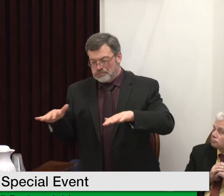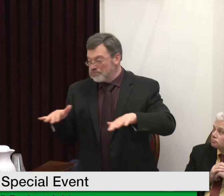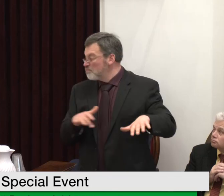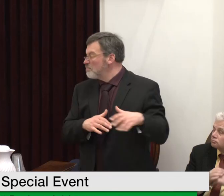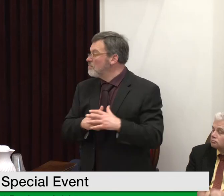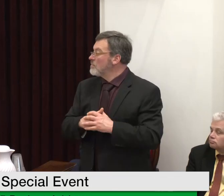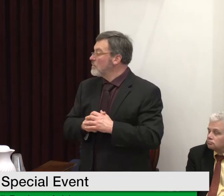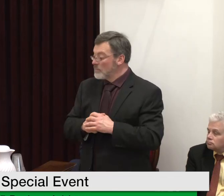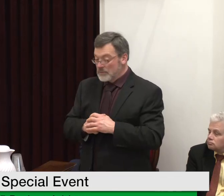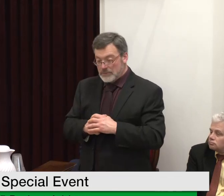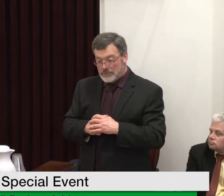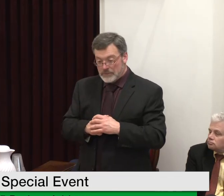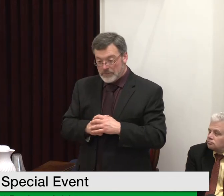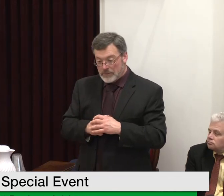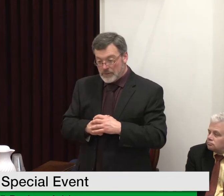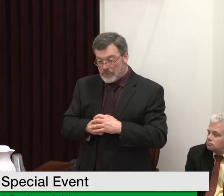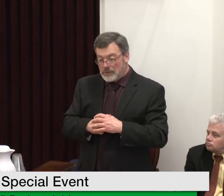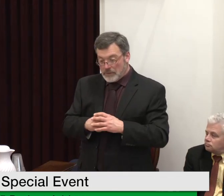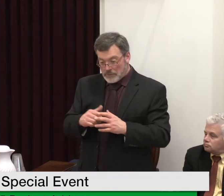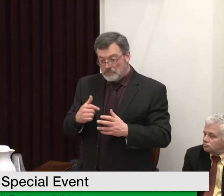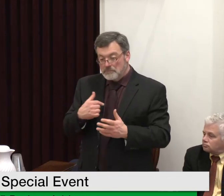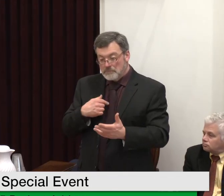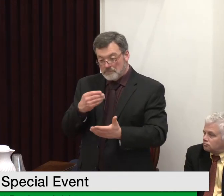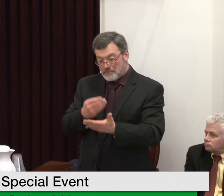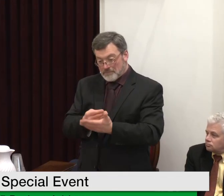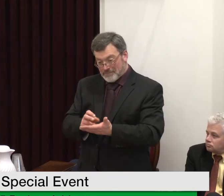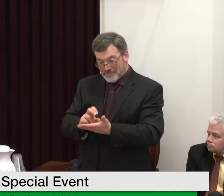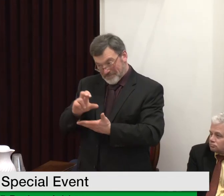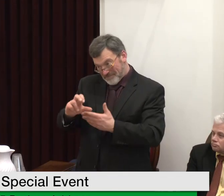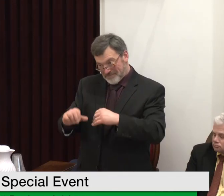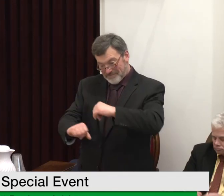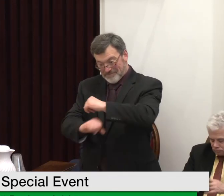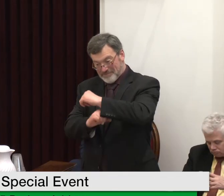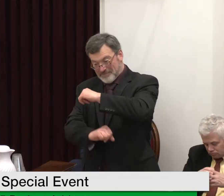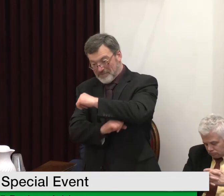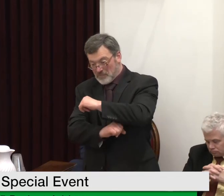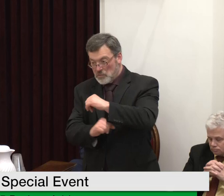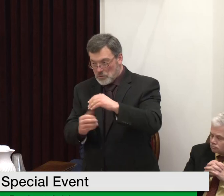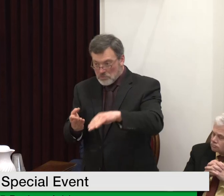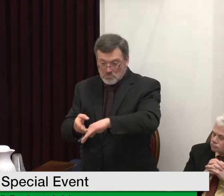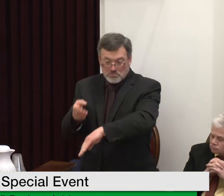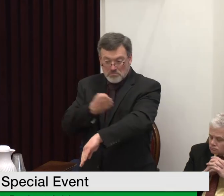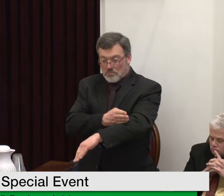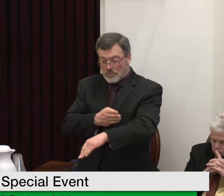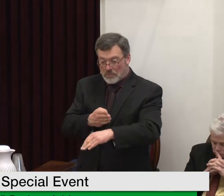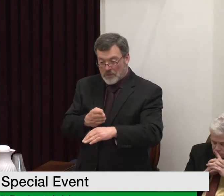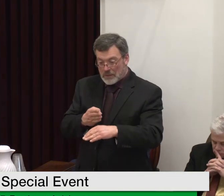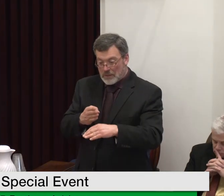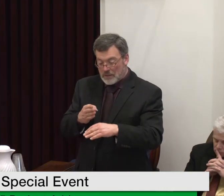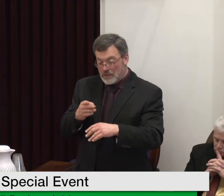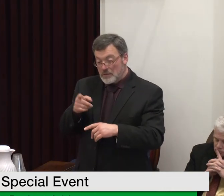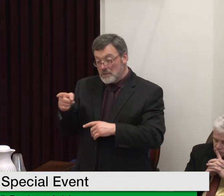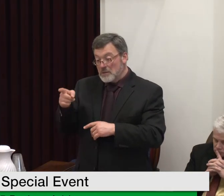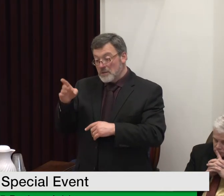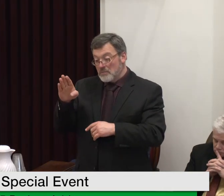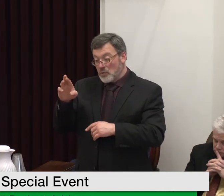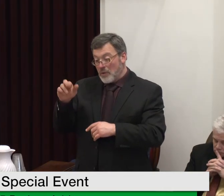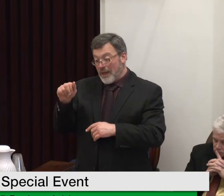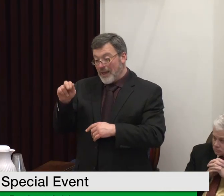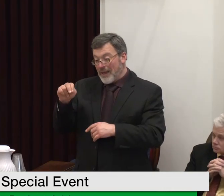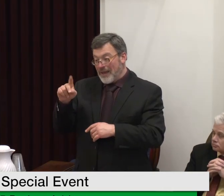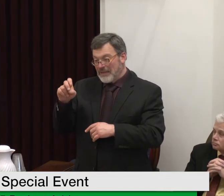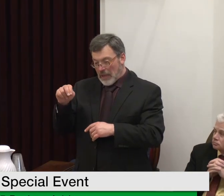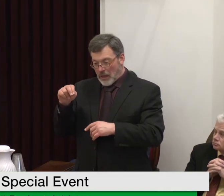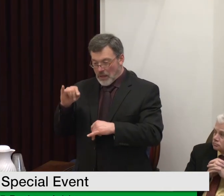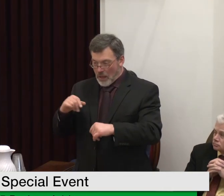and it'll fund infrastructure upgrades like the Overflow cul and Brandon which has help the downtown devastated